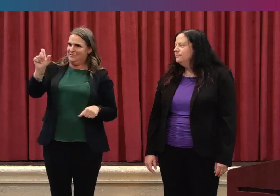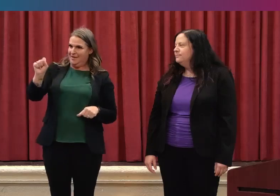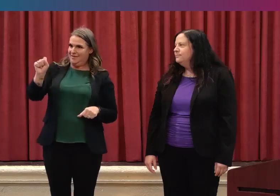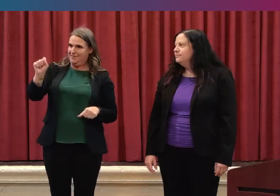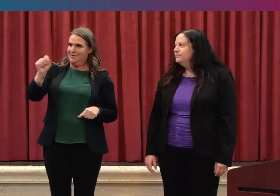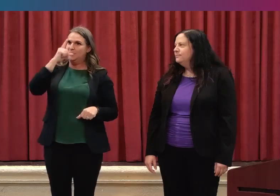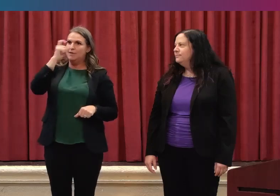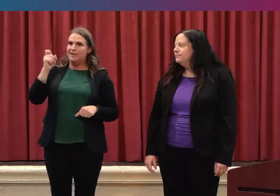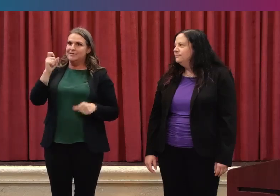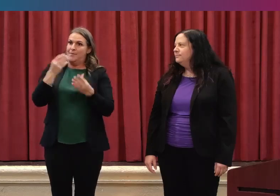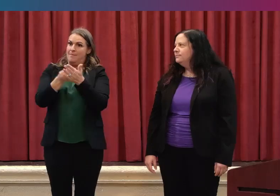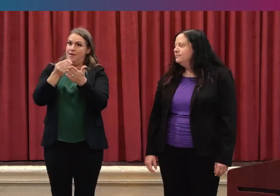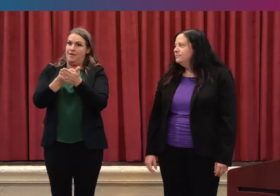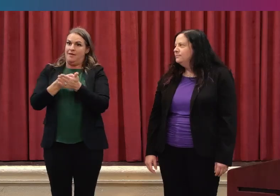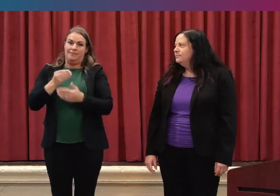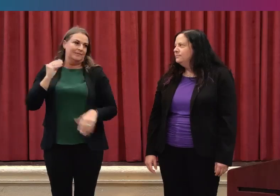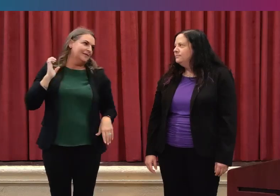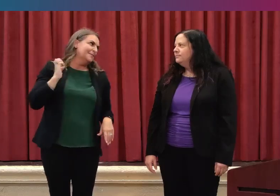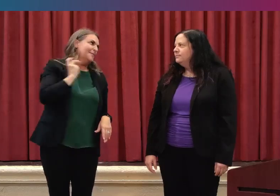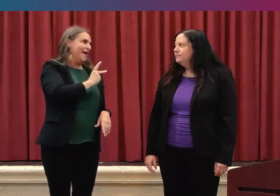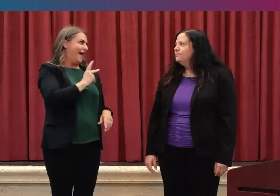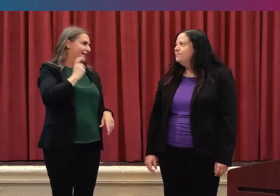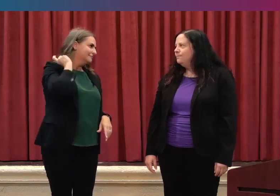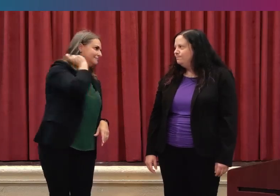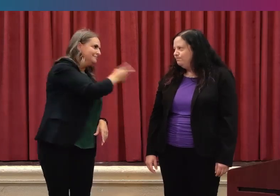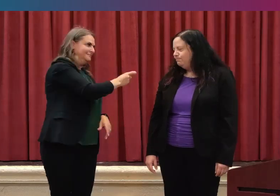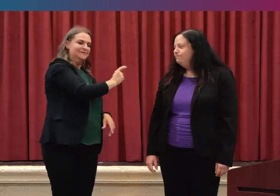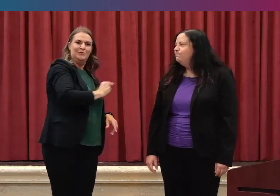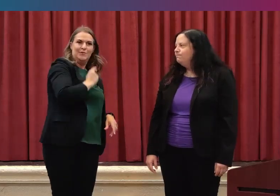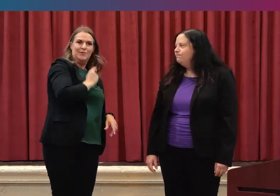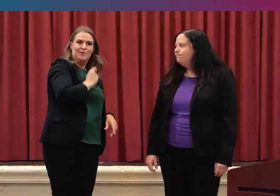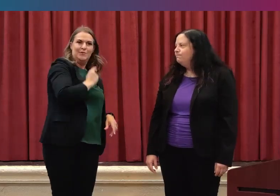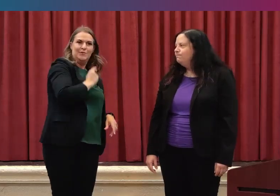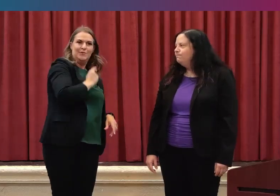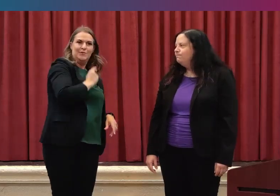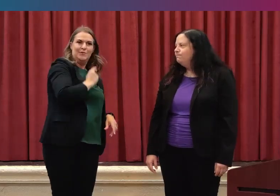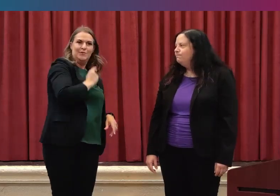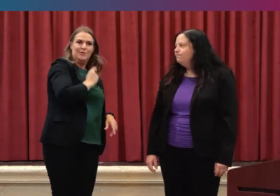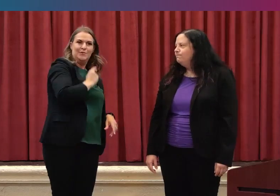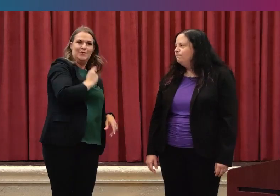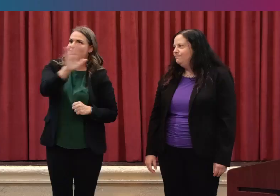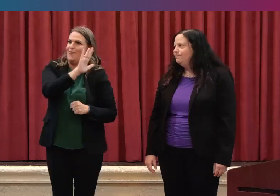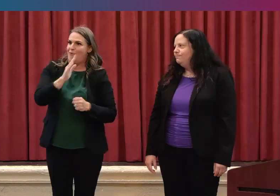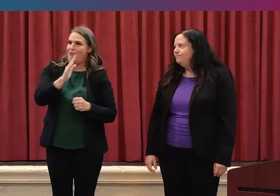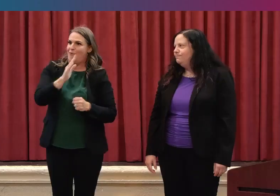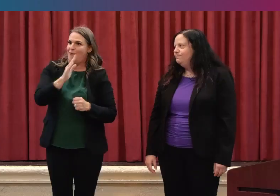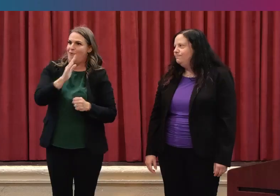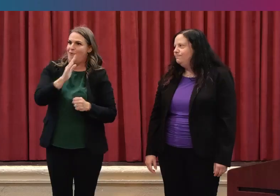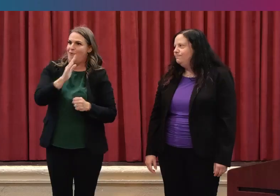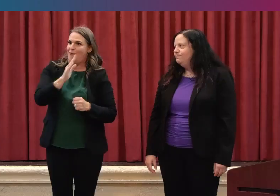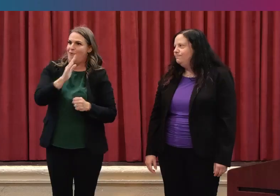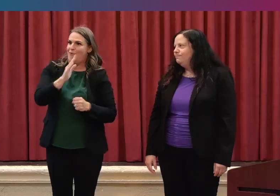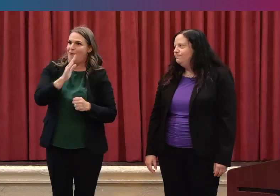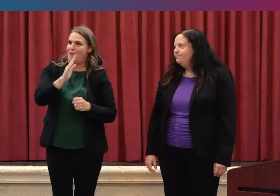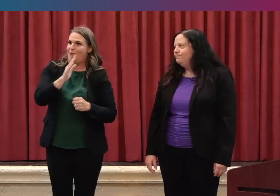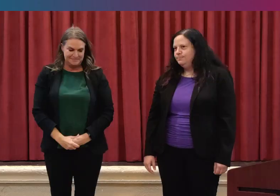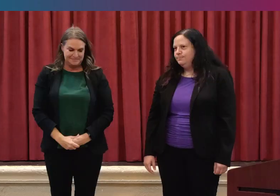So that money then is recycled through the agency and given to GLAD to provide support services for